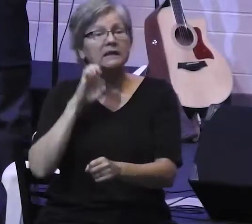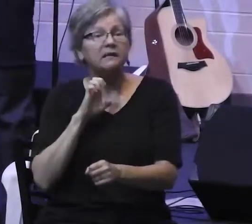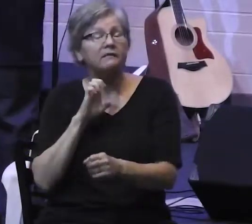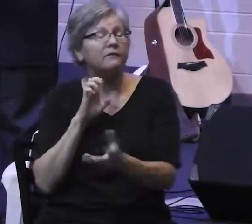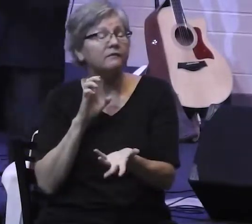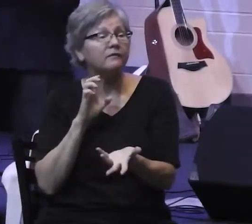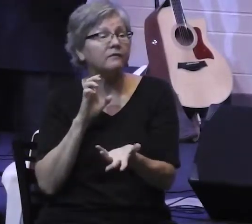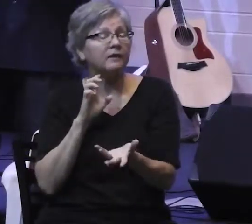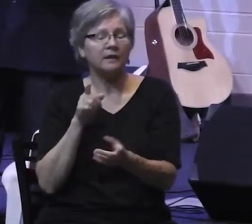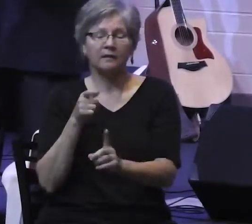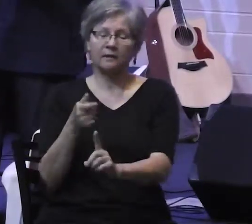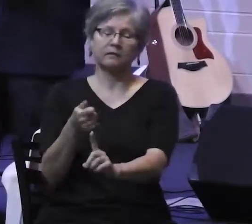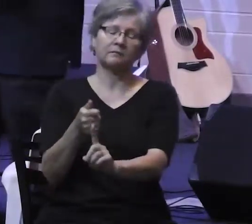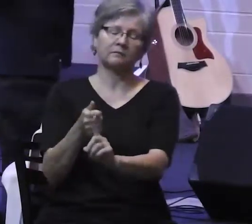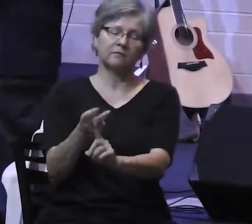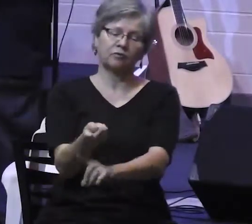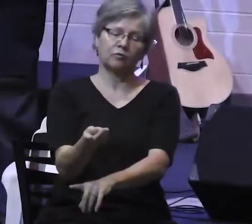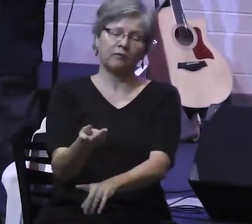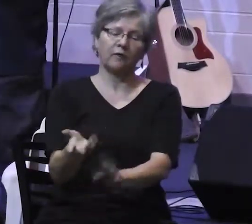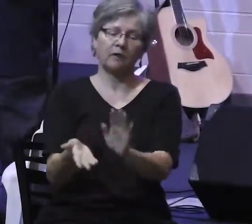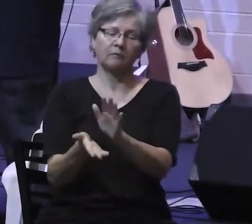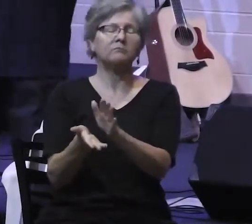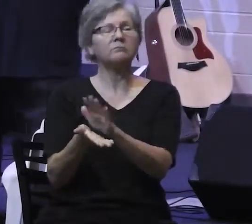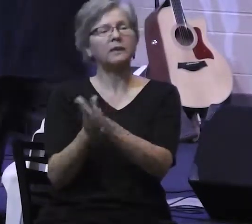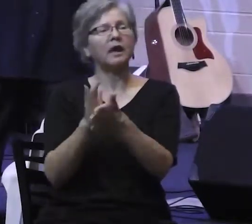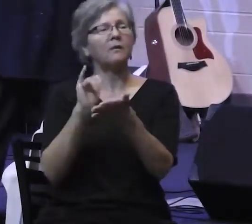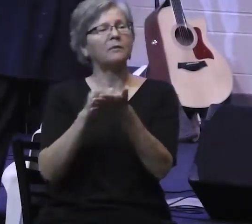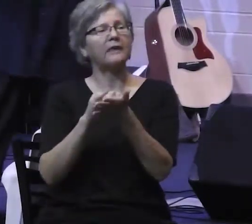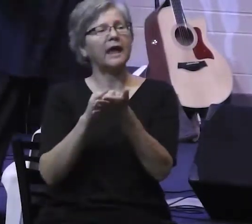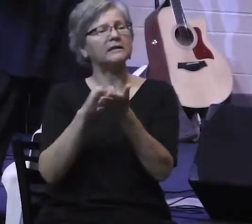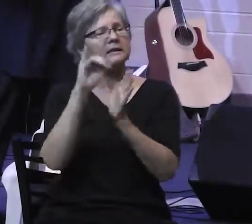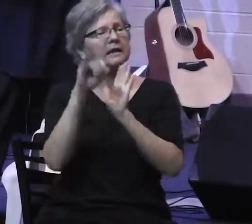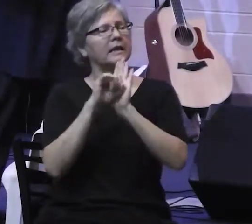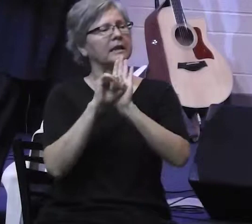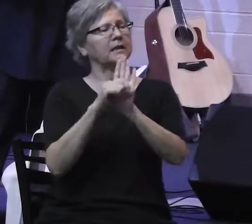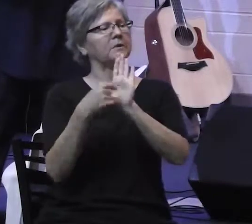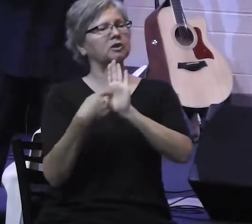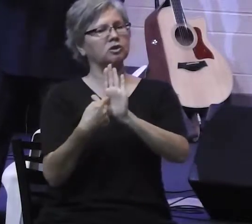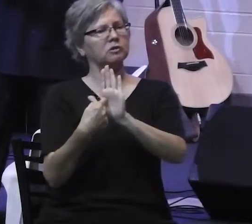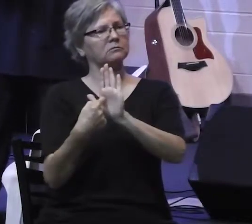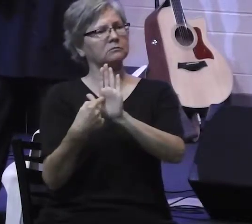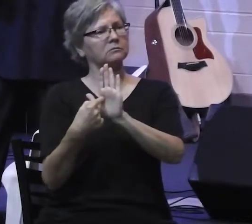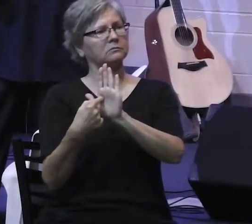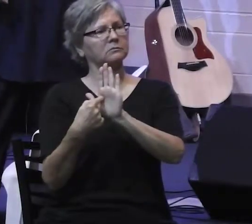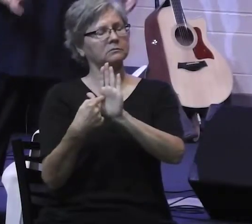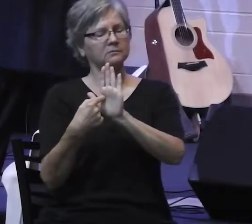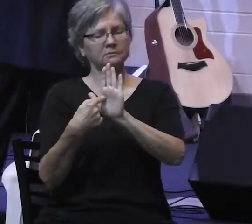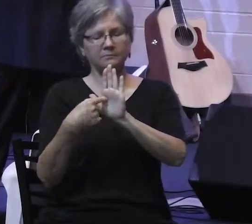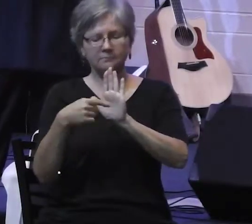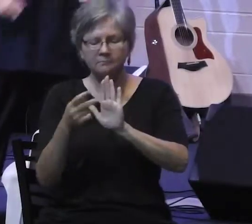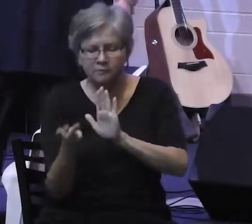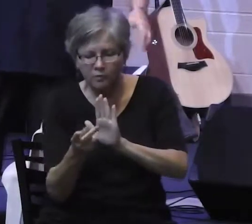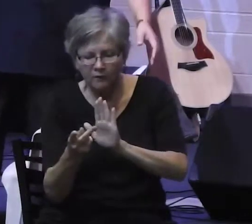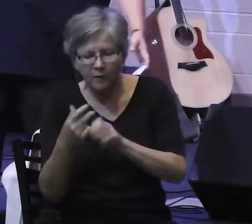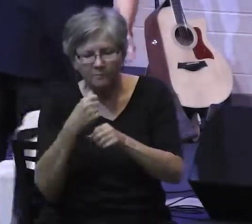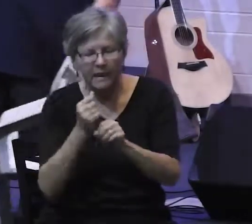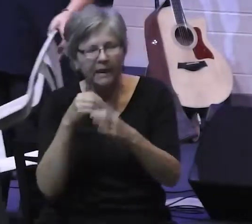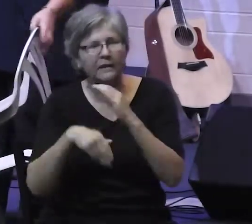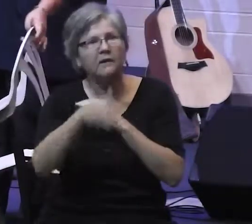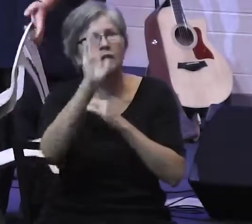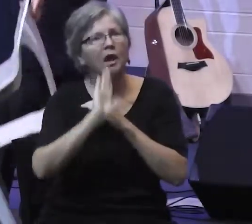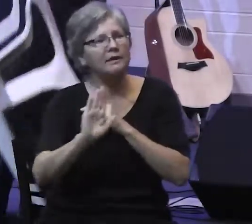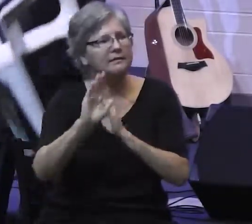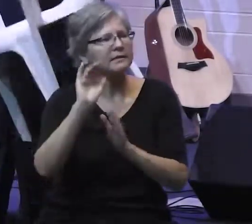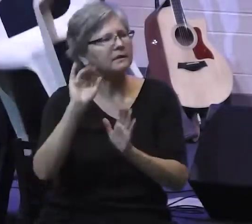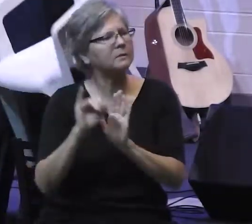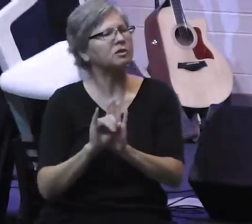the imago Dei, as we might say in Latin, to say this is the image bearing of God, it's the expression of God's love. And I want